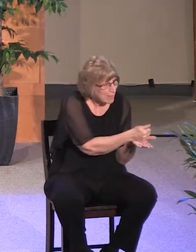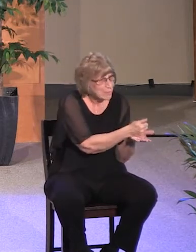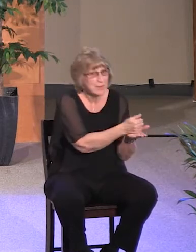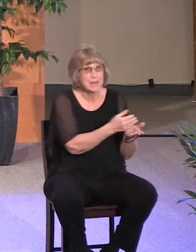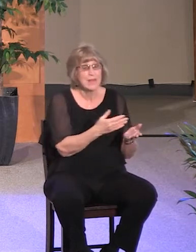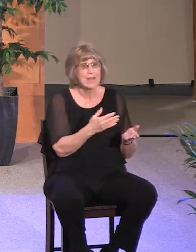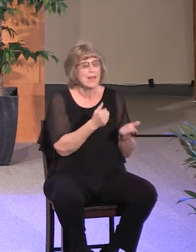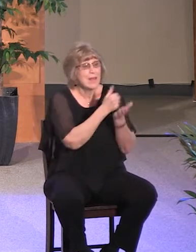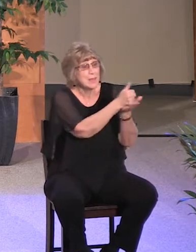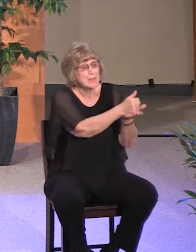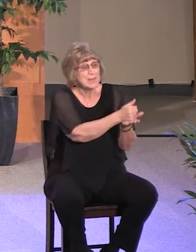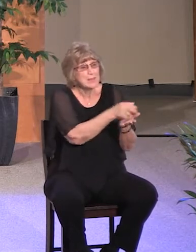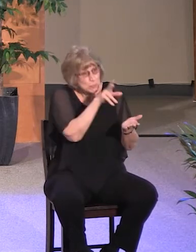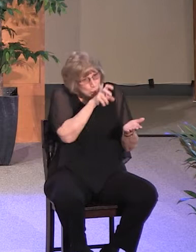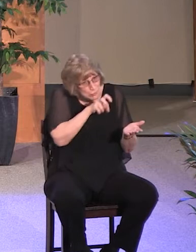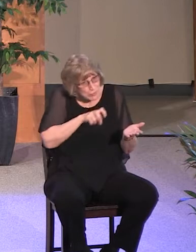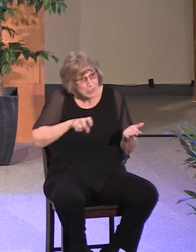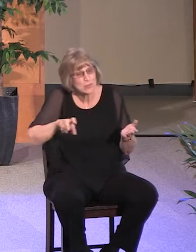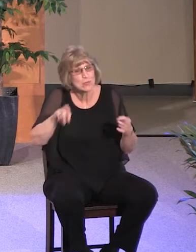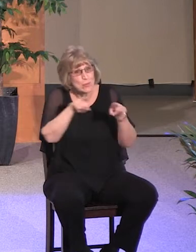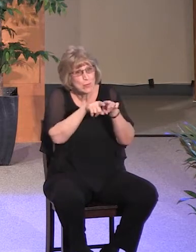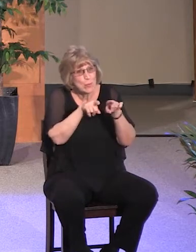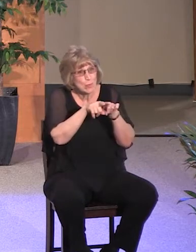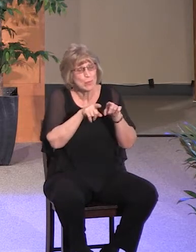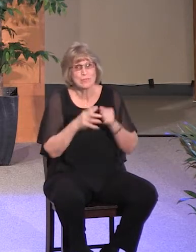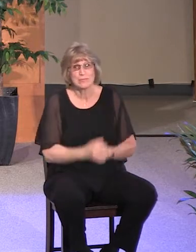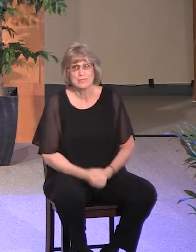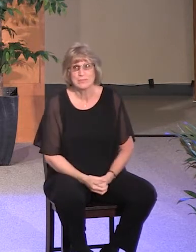navigate and transmute and hopefully transform.